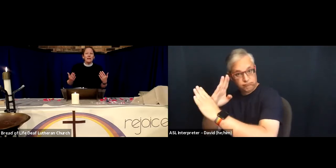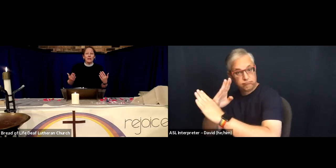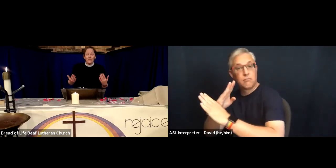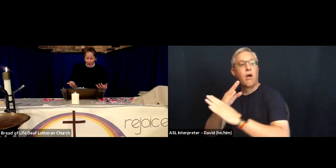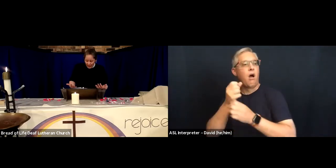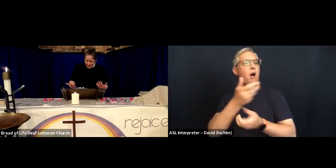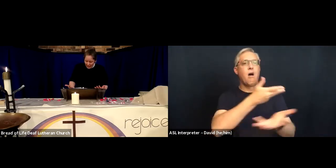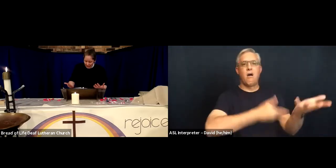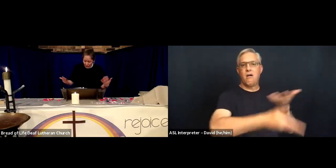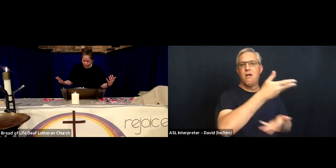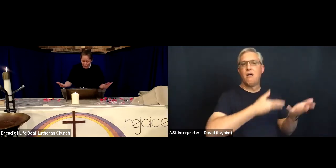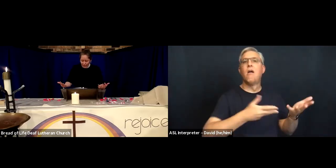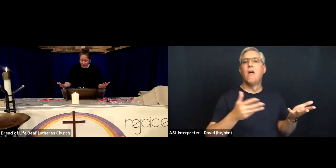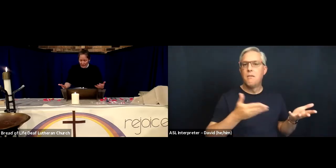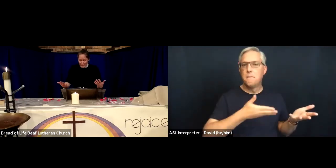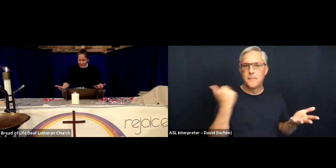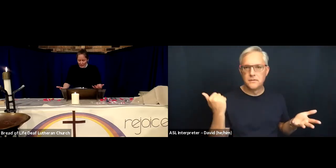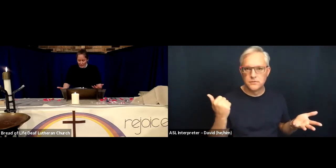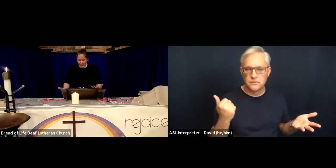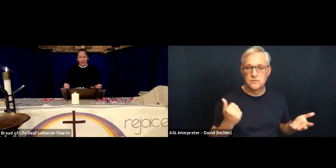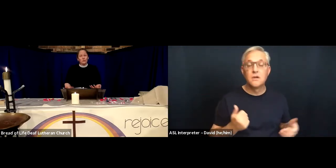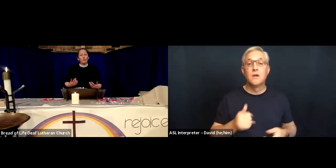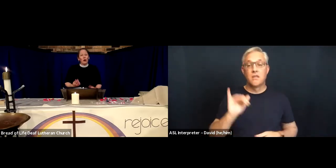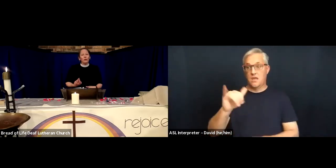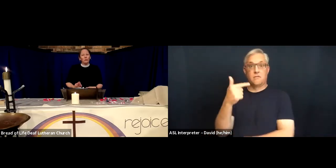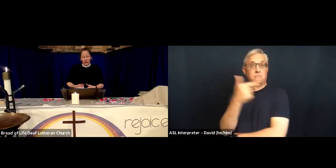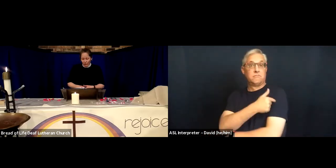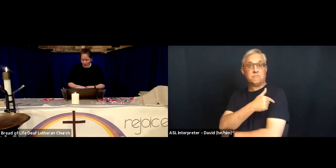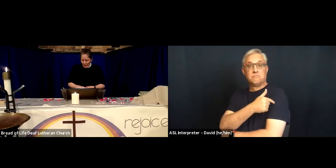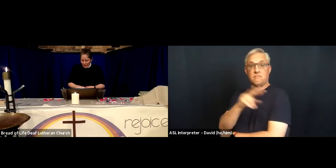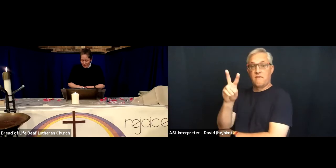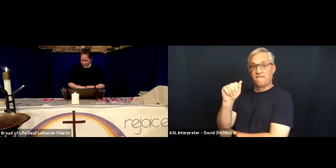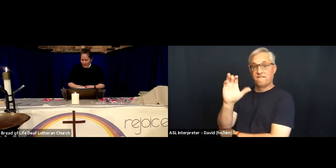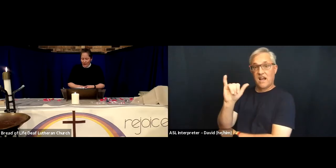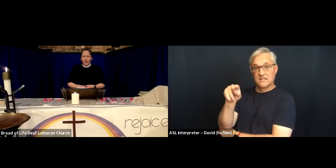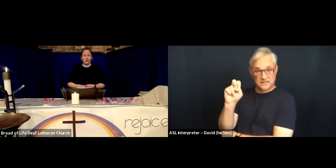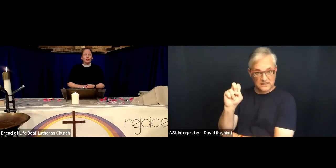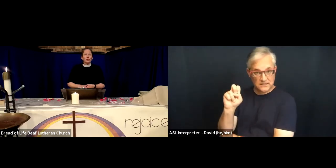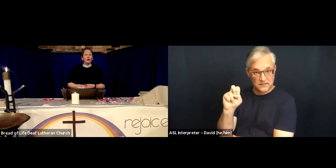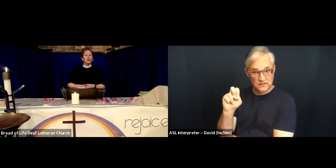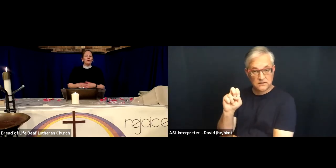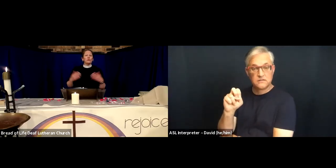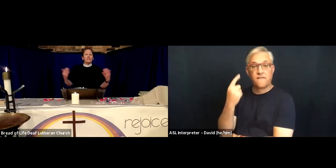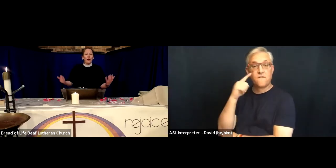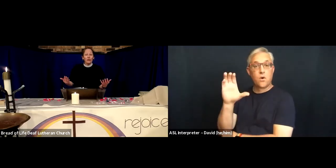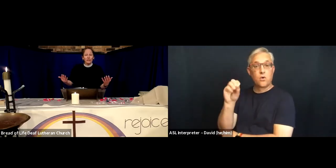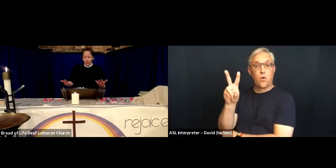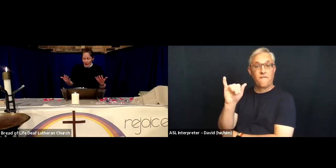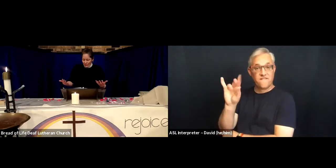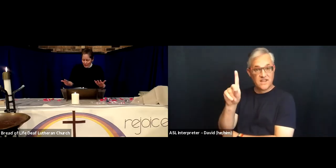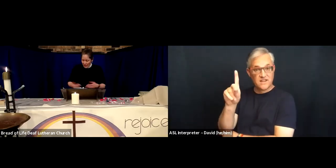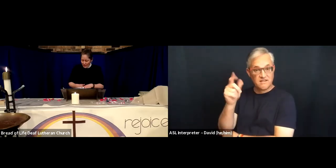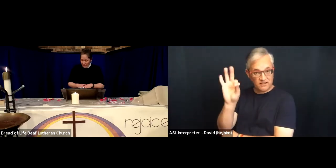Because a vaccine for COVID-19 is one way for us to show those